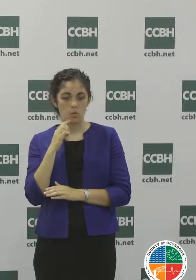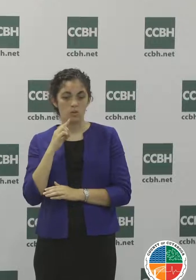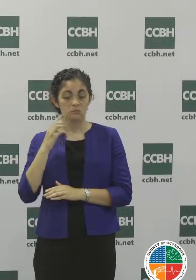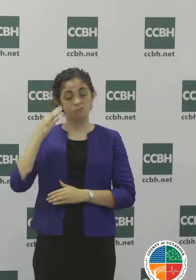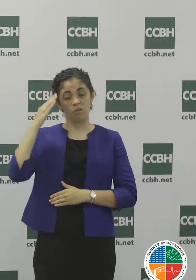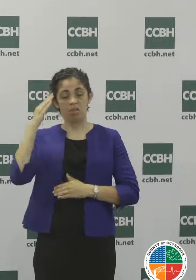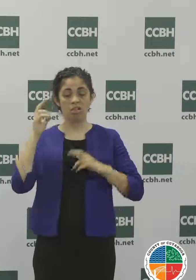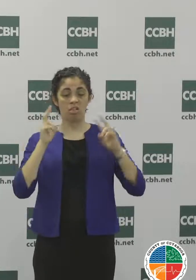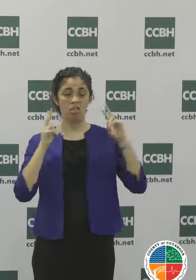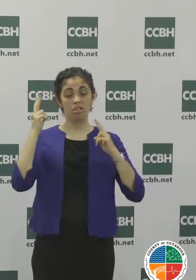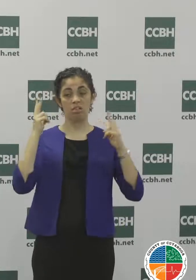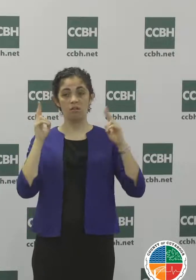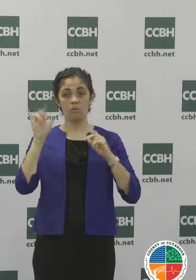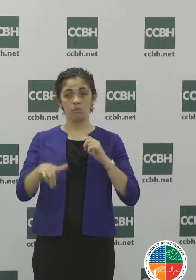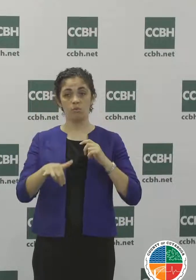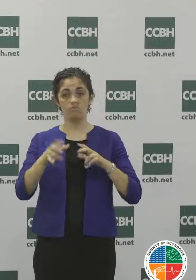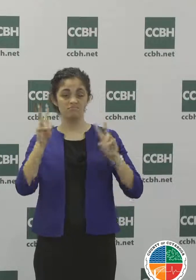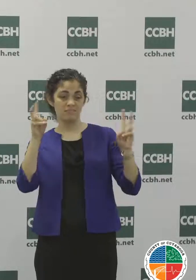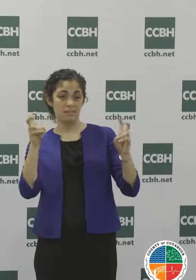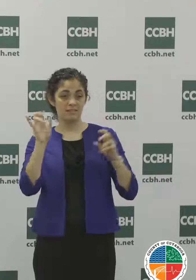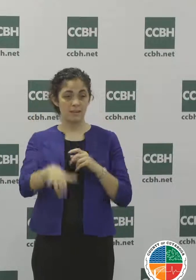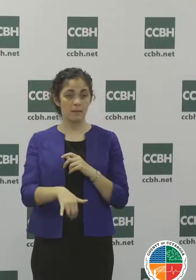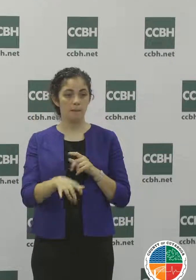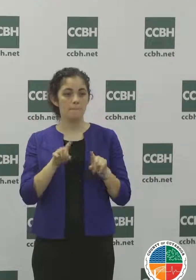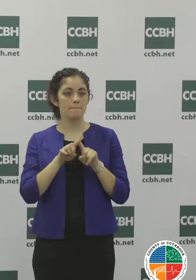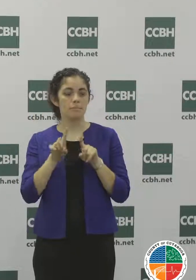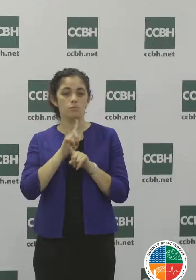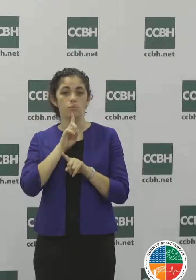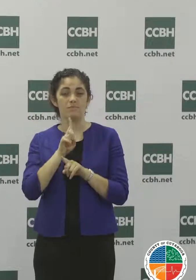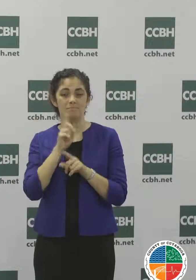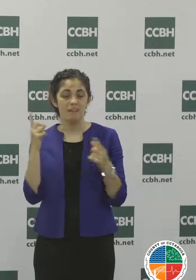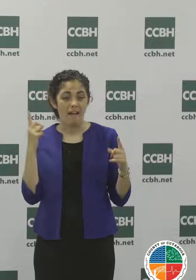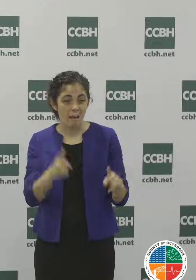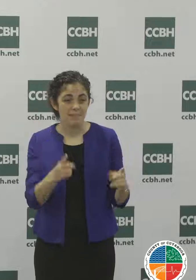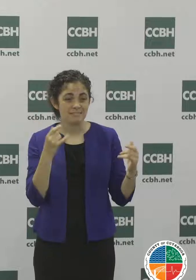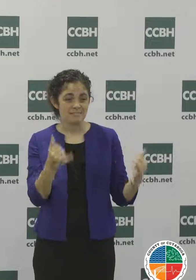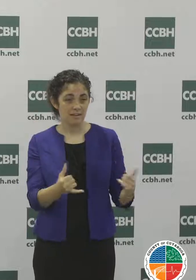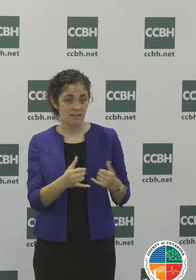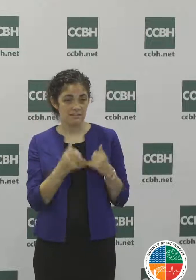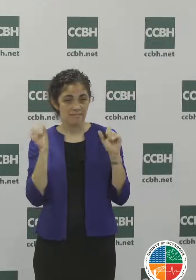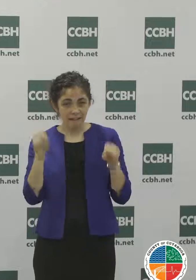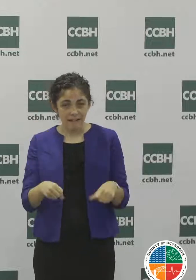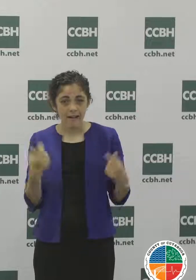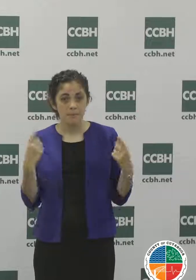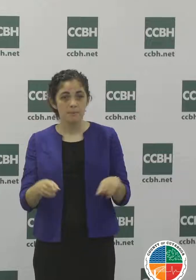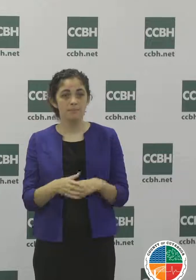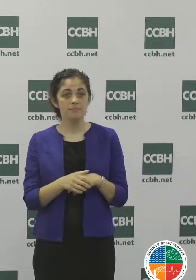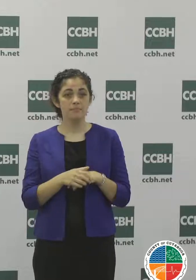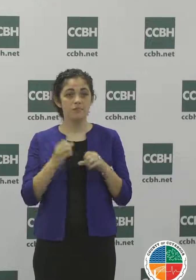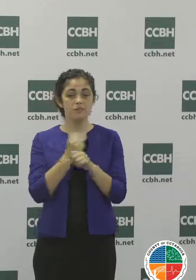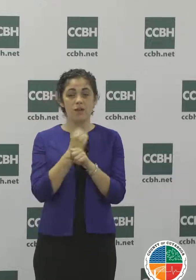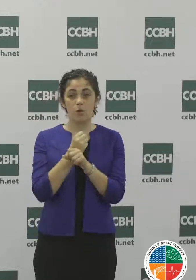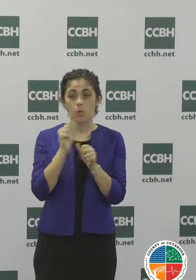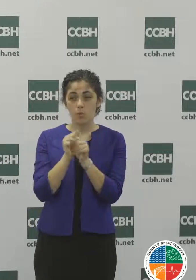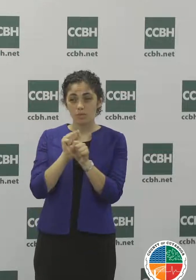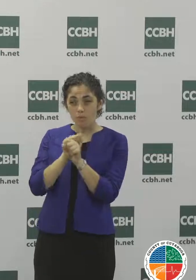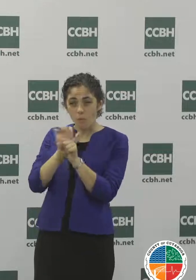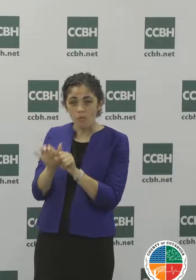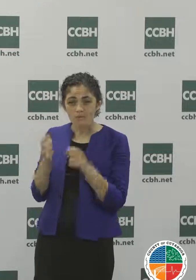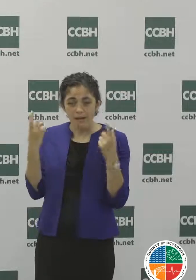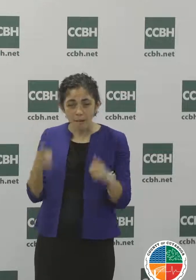high-minded aspirational statements, but with practical actions. In the fight against the COVID